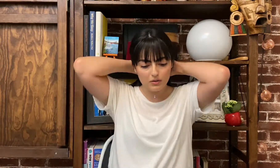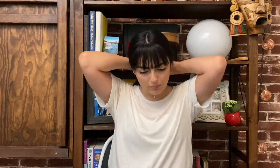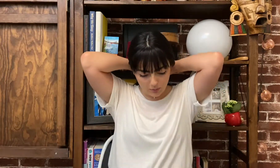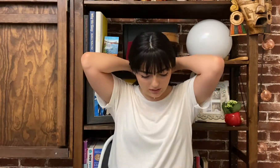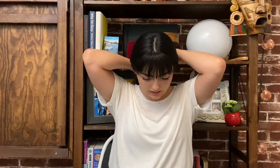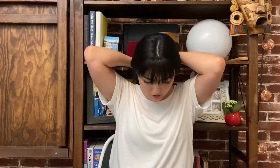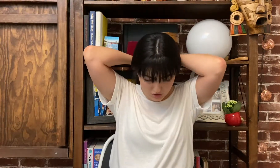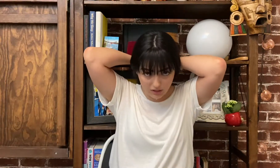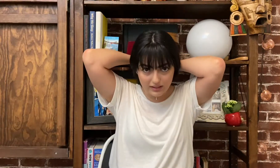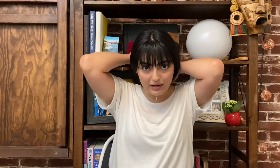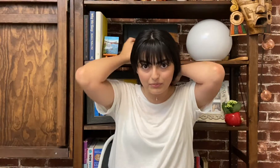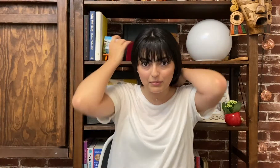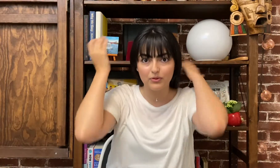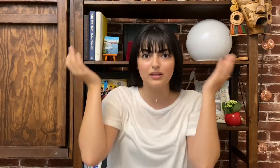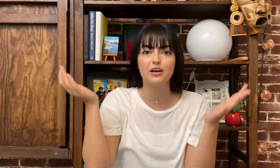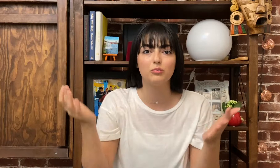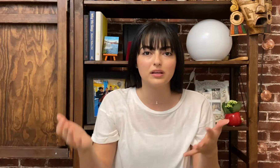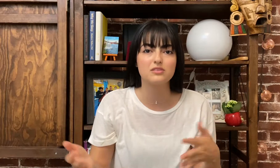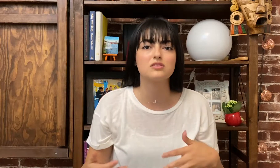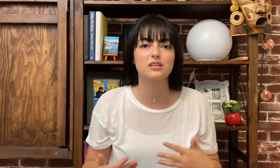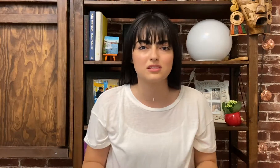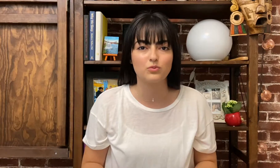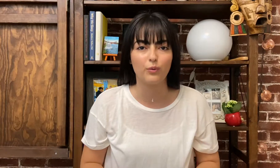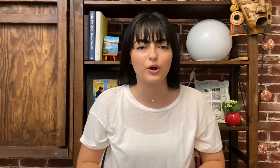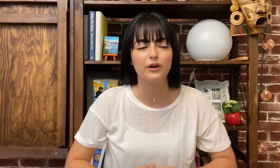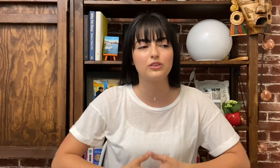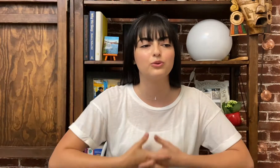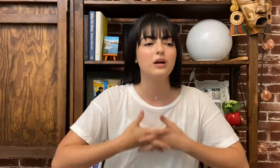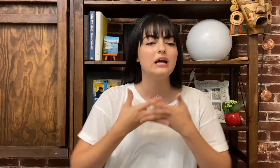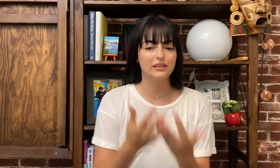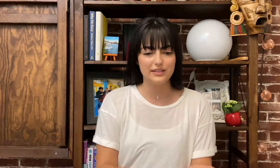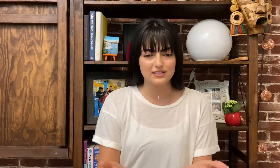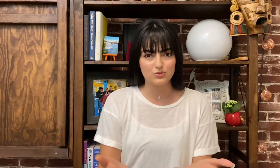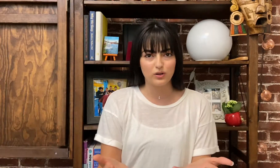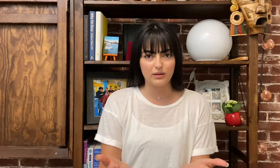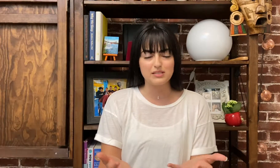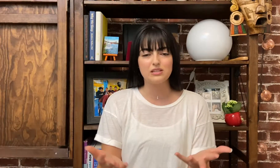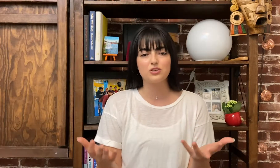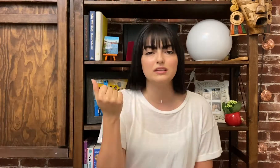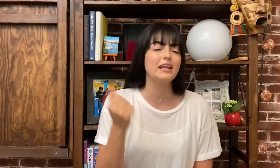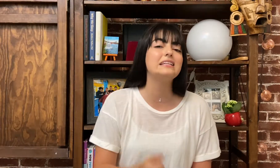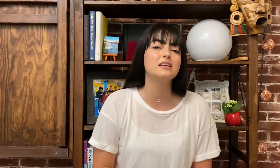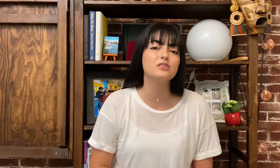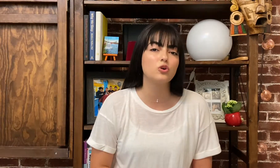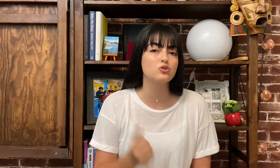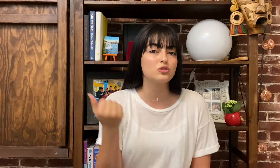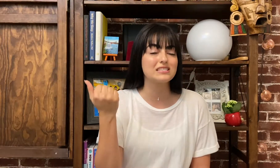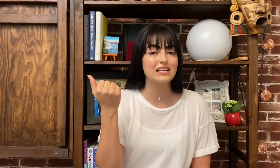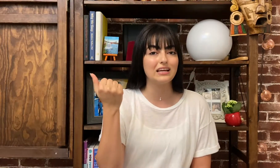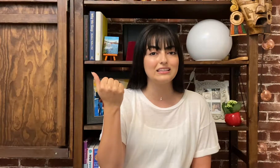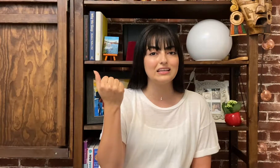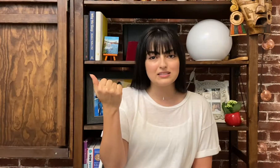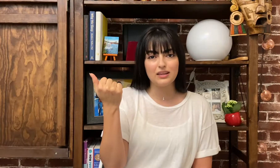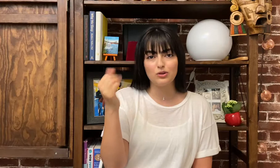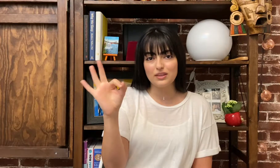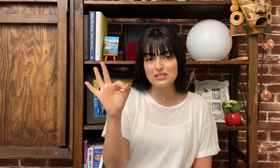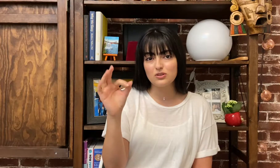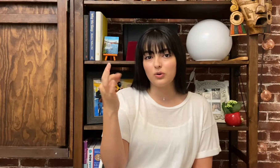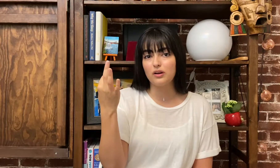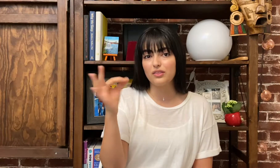but I just thought that maybe right now, because this is what we're going through, this is what I'm teaching. 19 is also signed, it's either this or